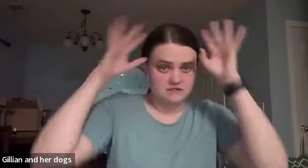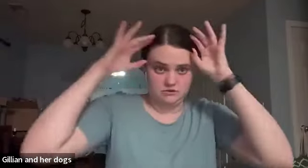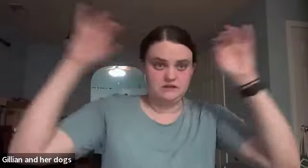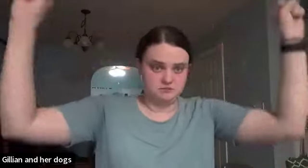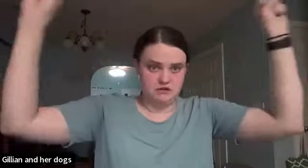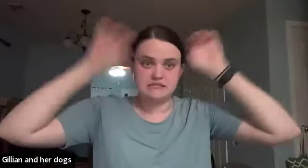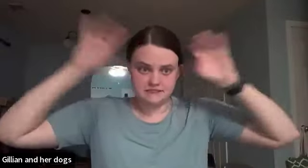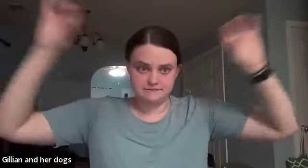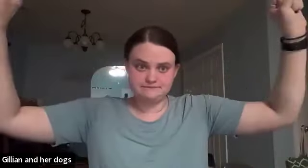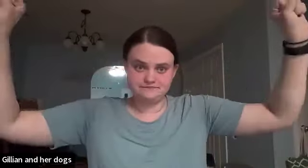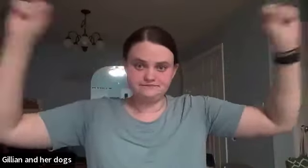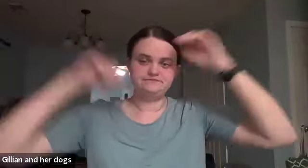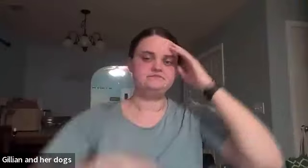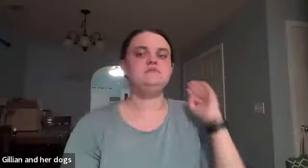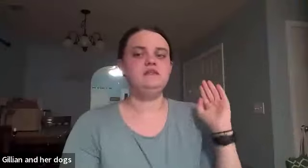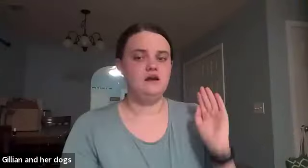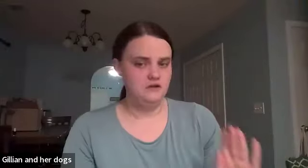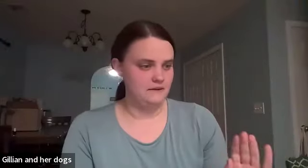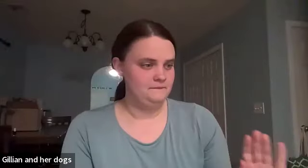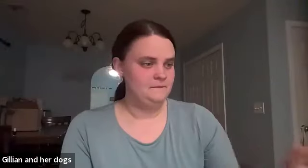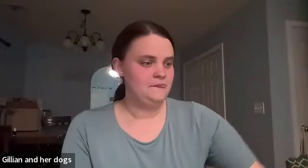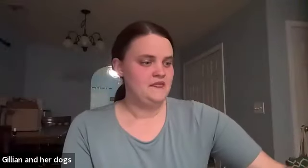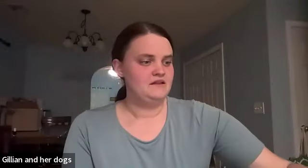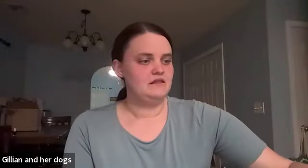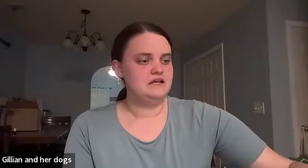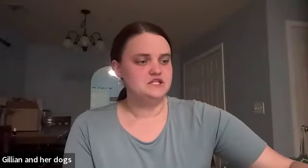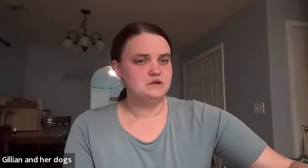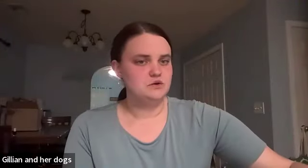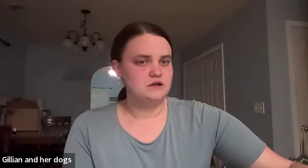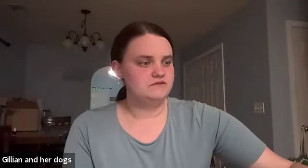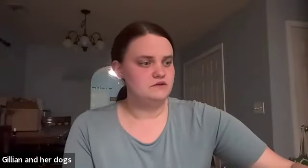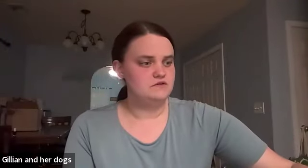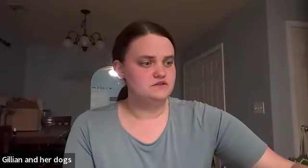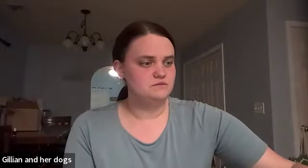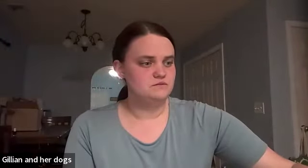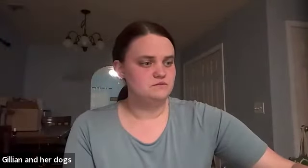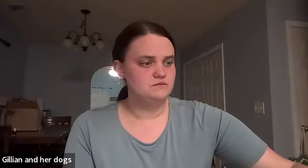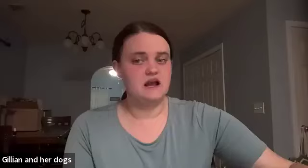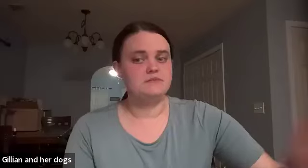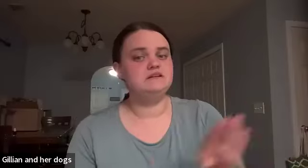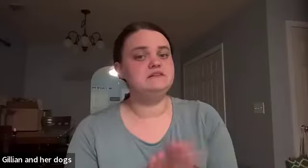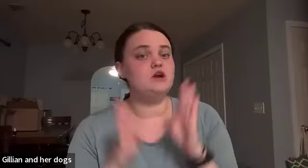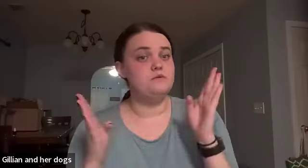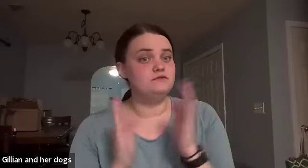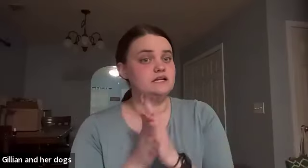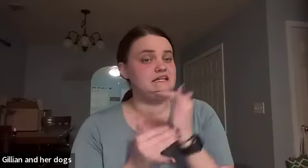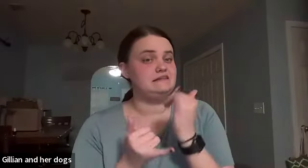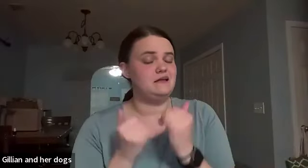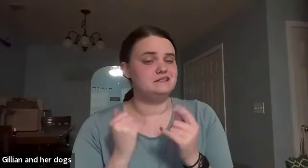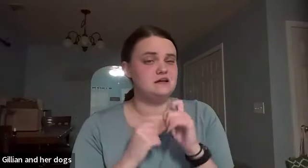that sort is president. Okay. Let's do a quick review of those ones, and then I'm going to leave it open for any last